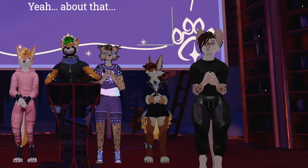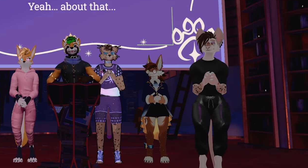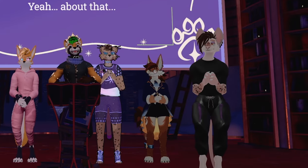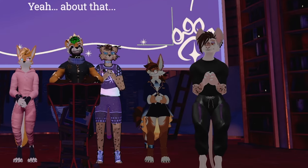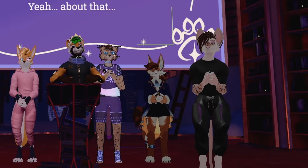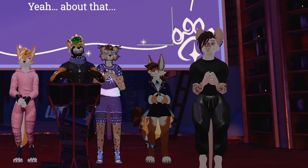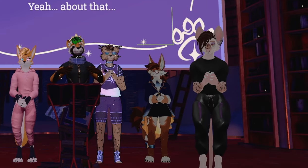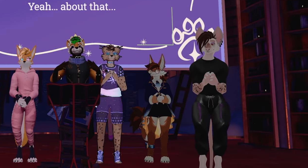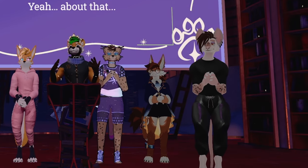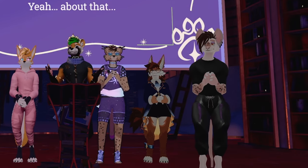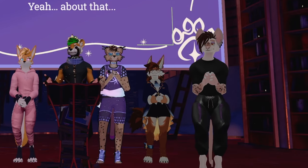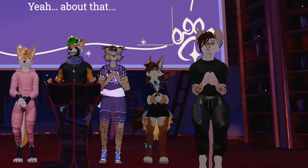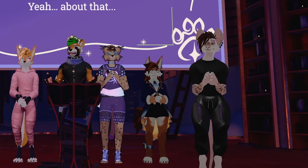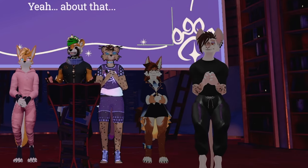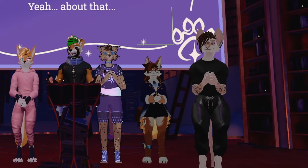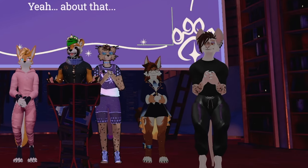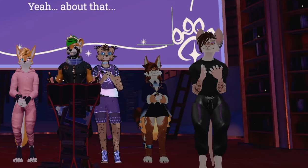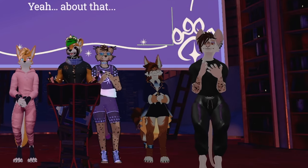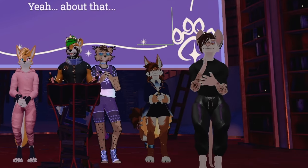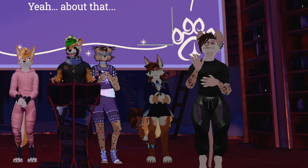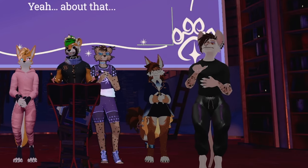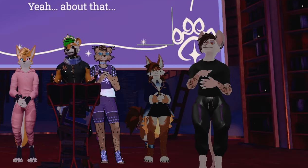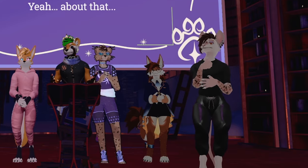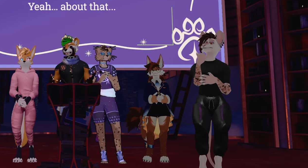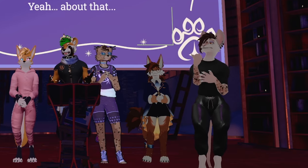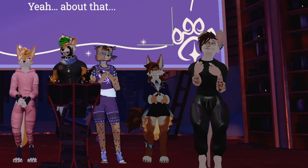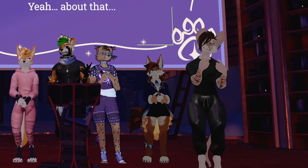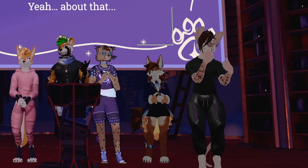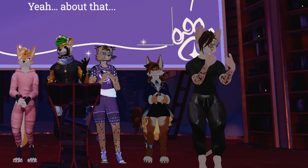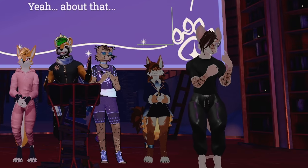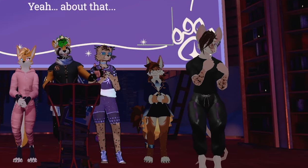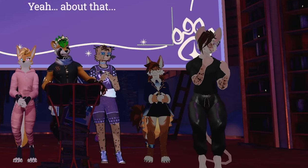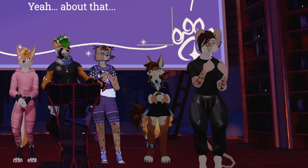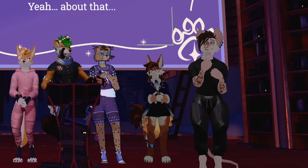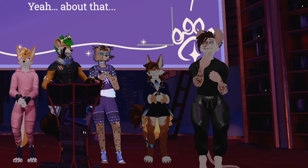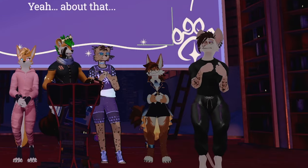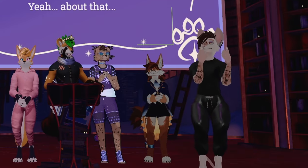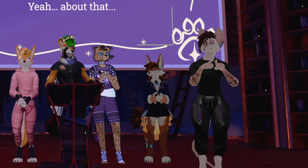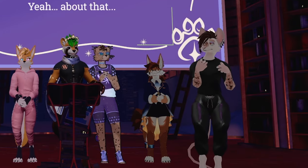All right. Another question we constantly get asked is this where all the mutes hang out?